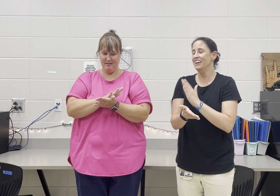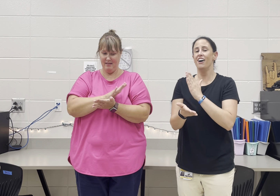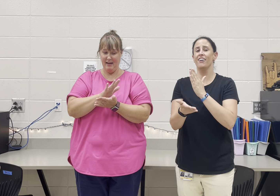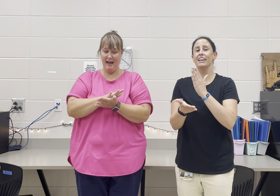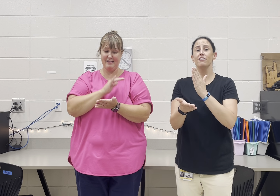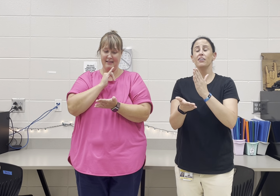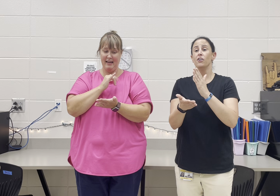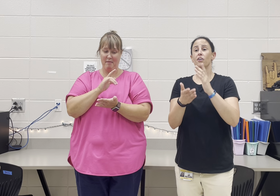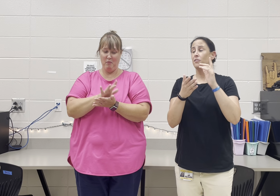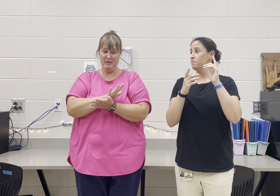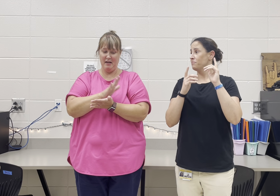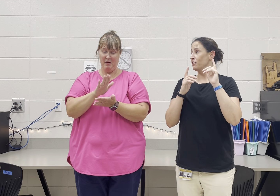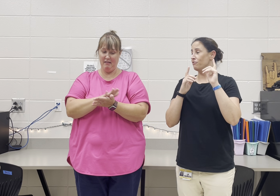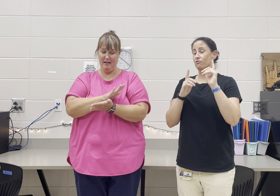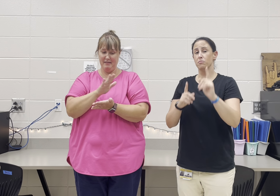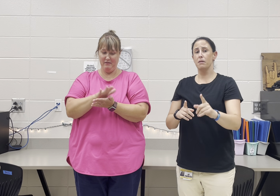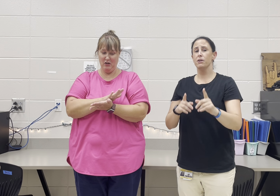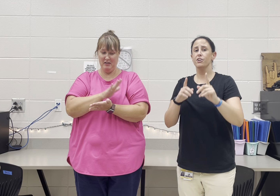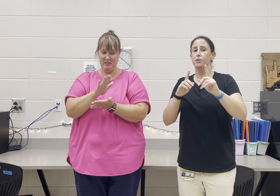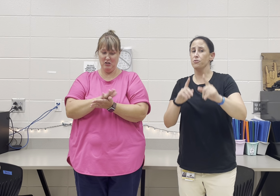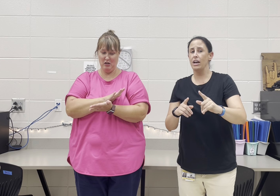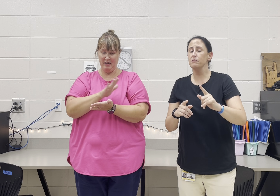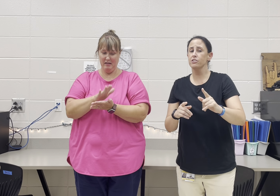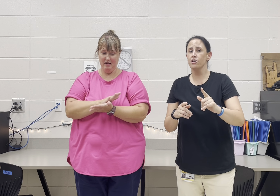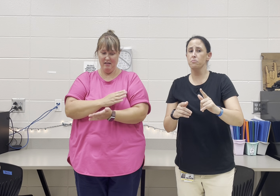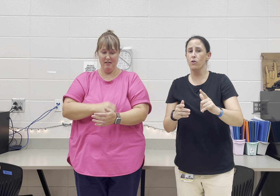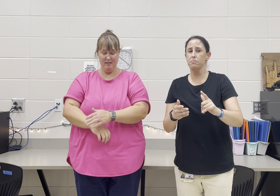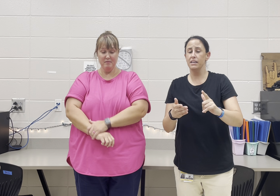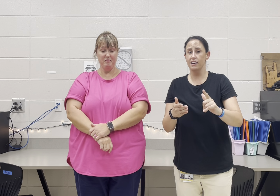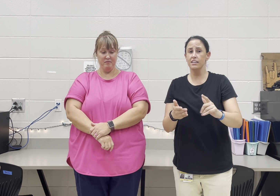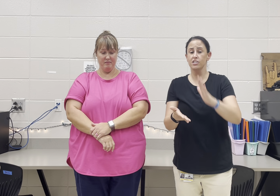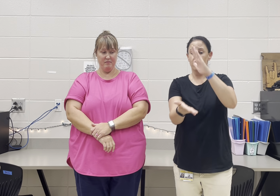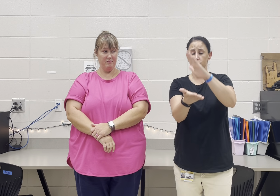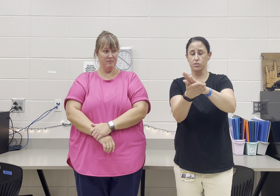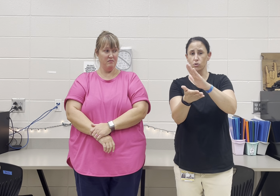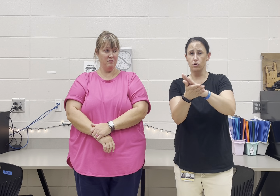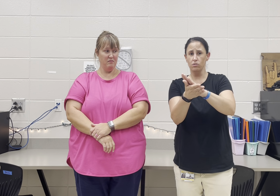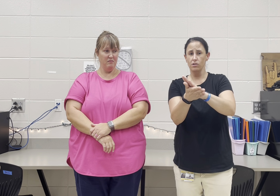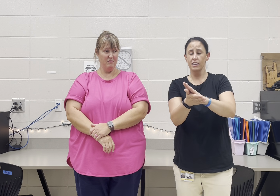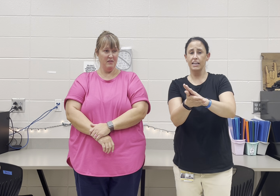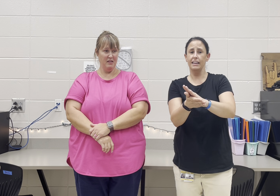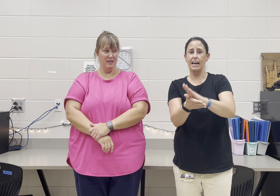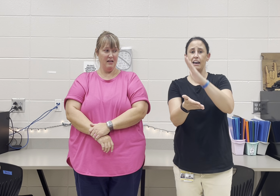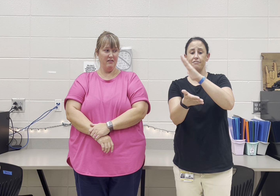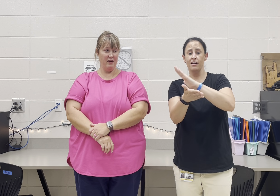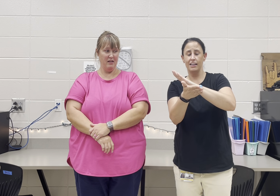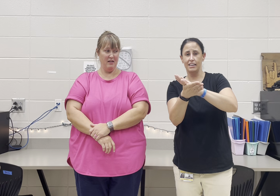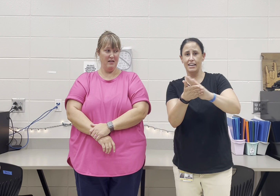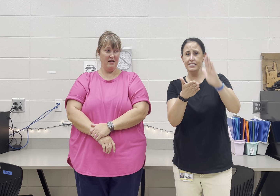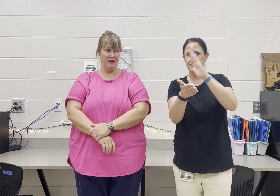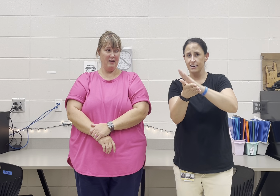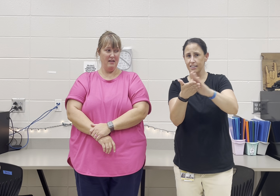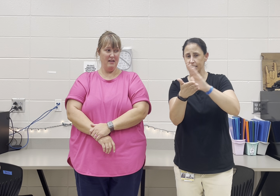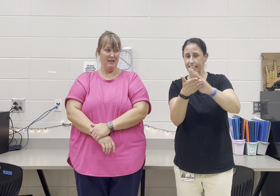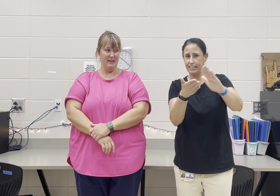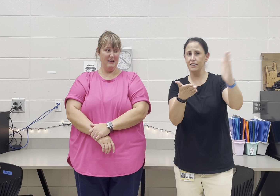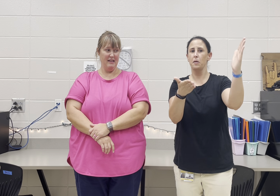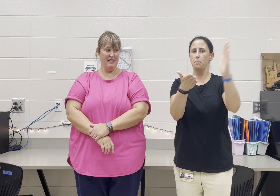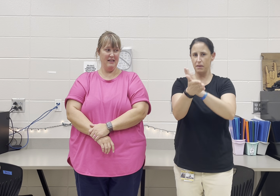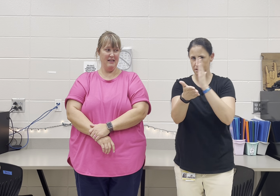All right. Accidentally happened one time in class. Remember, your parameters are important because the school can have nice, clean